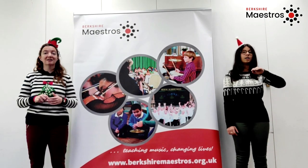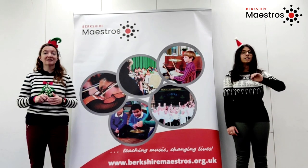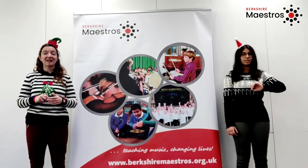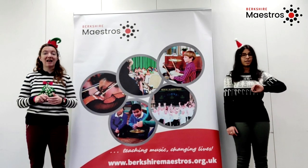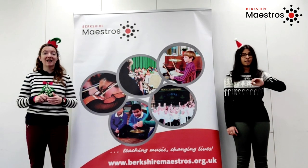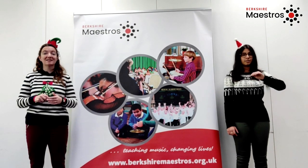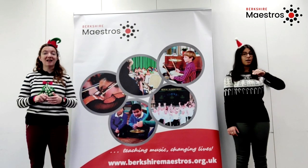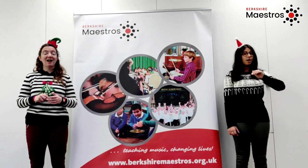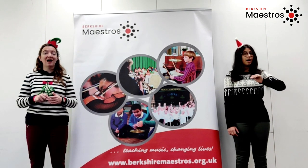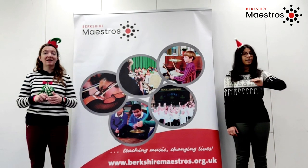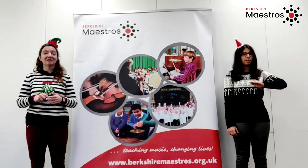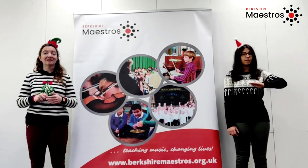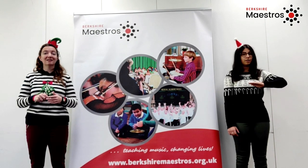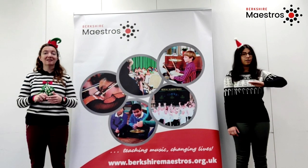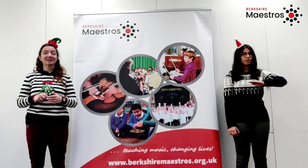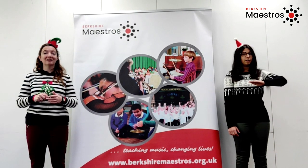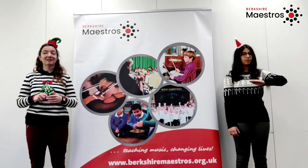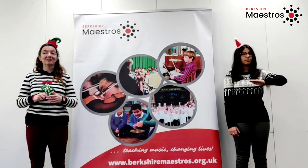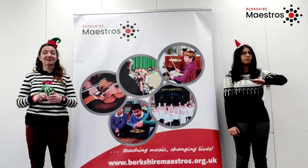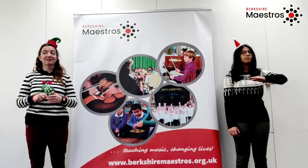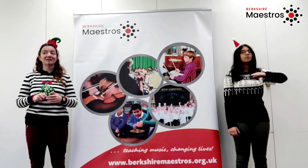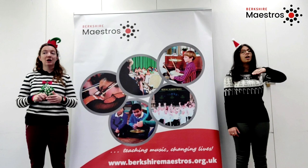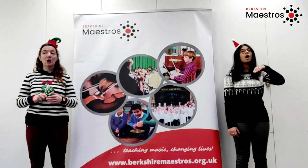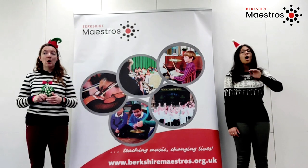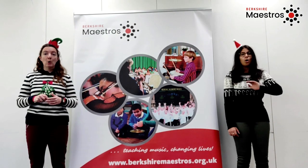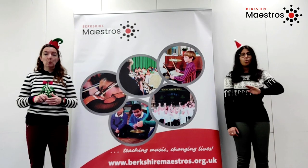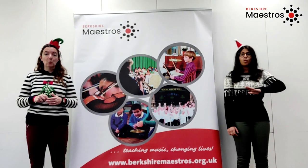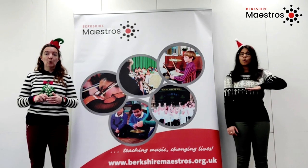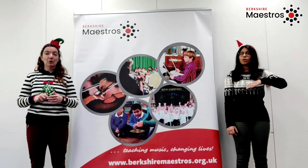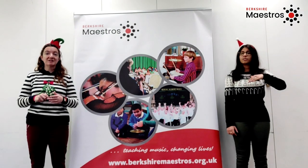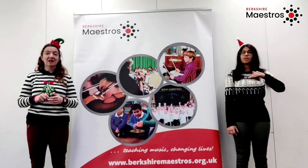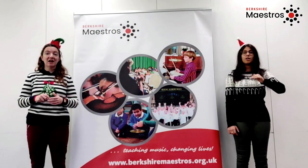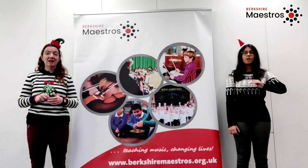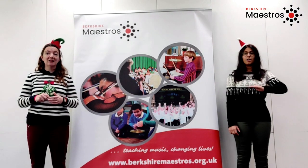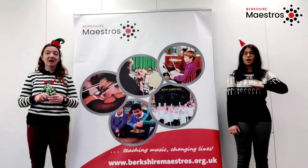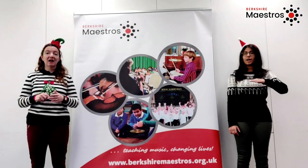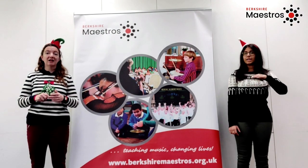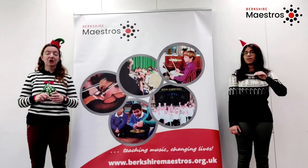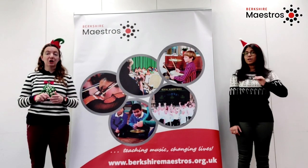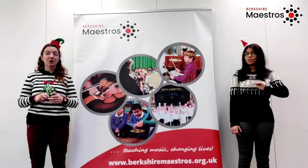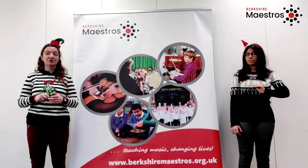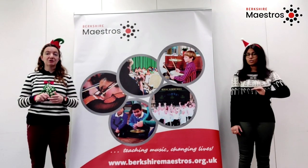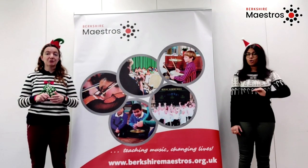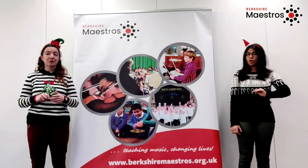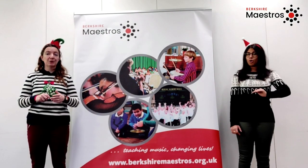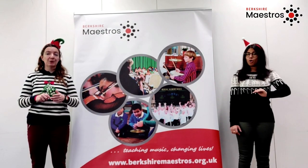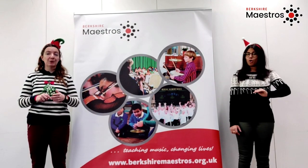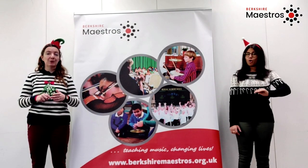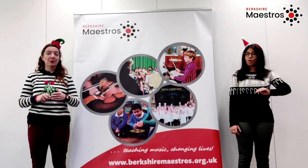hard as iron, water like a